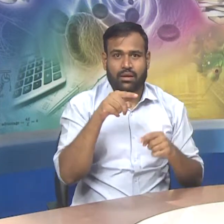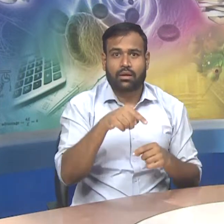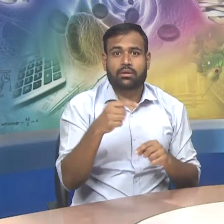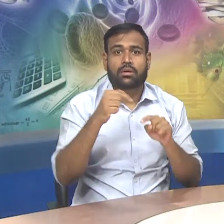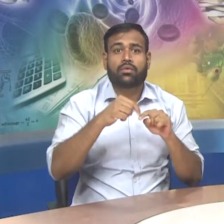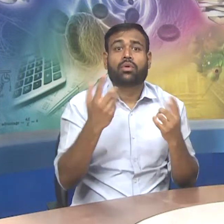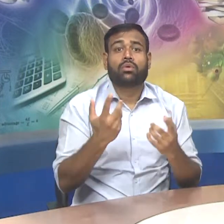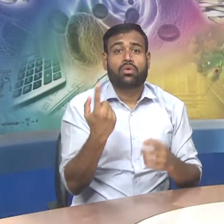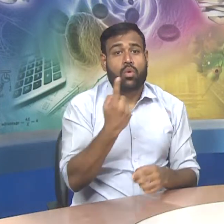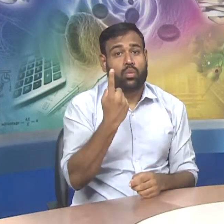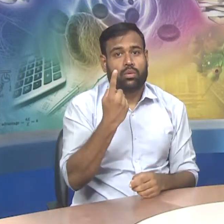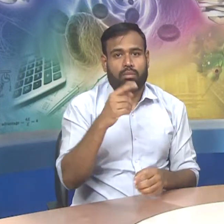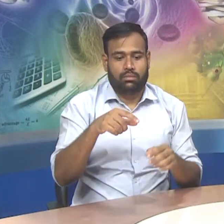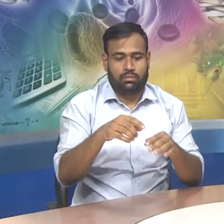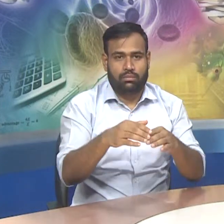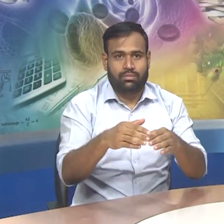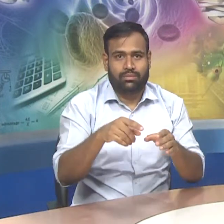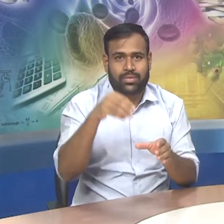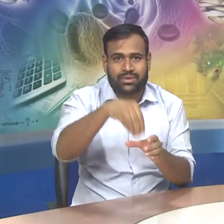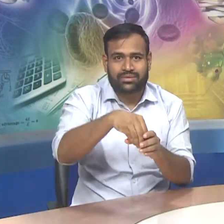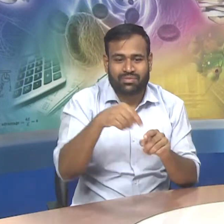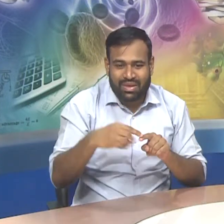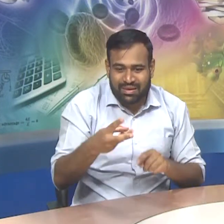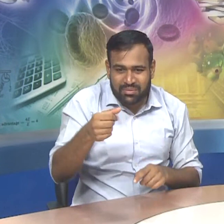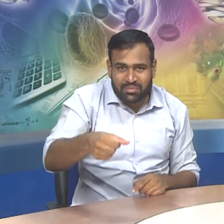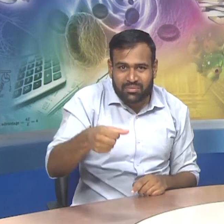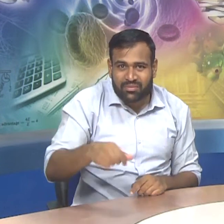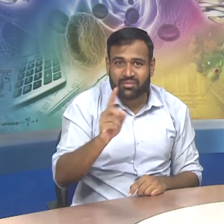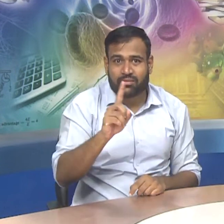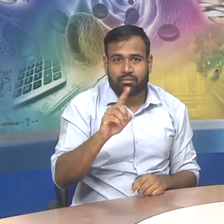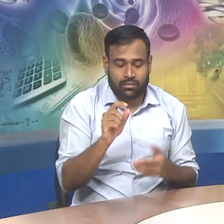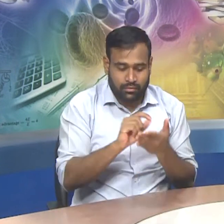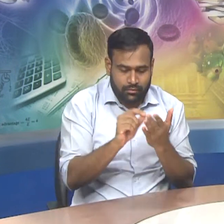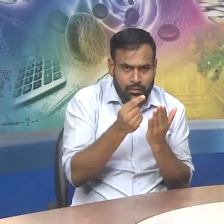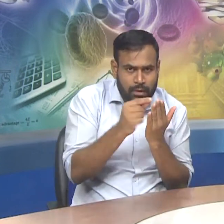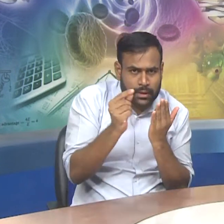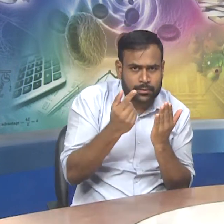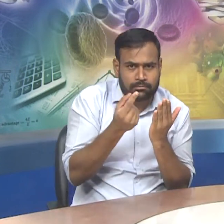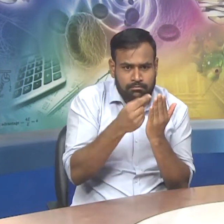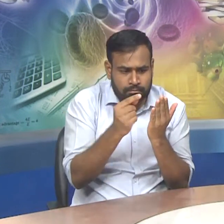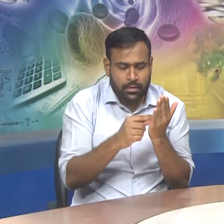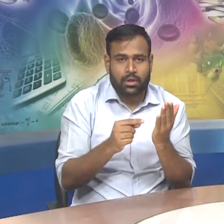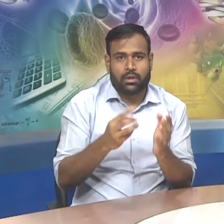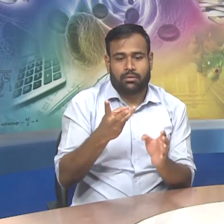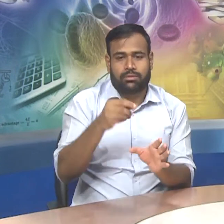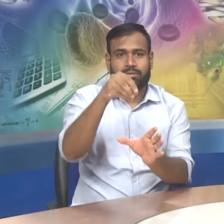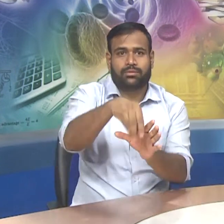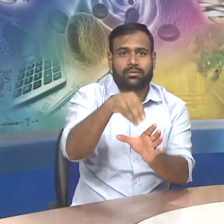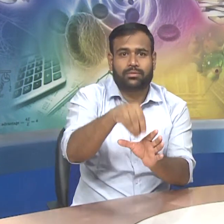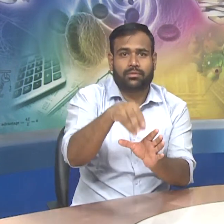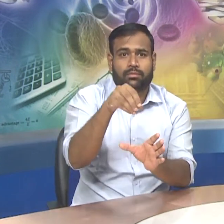And under this system, names of all the candidates are listed on the ballot